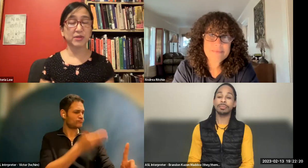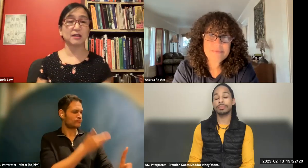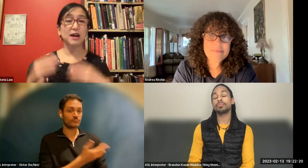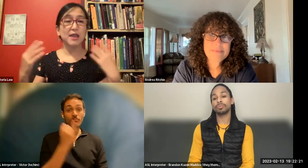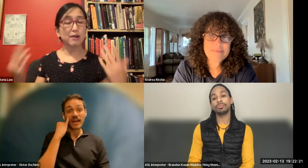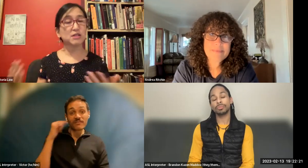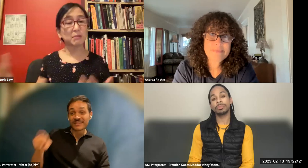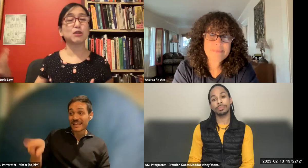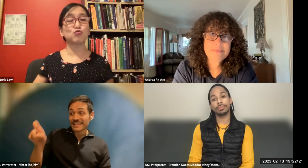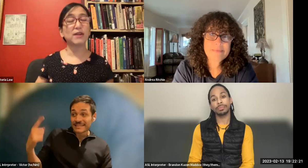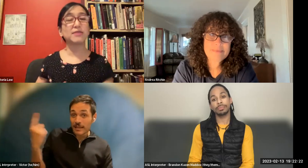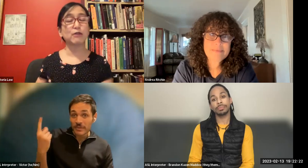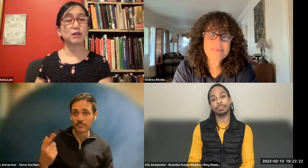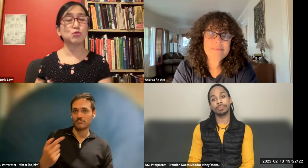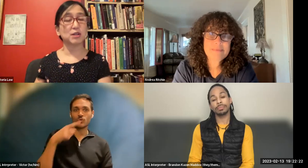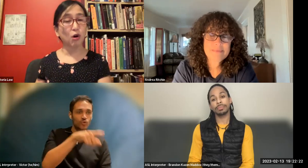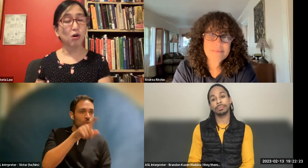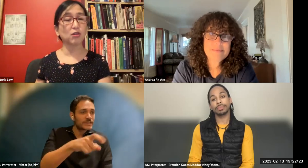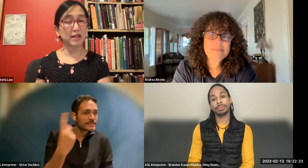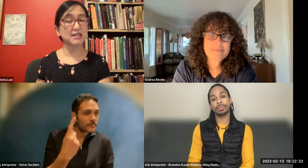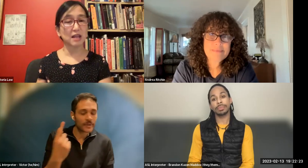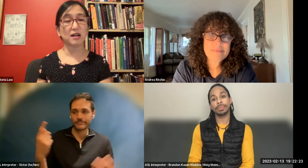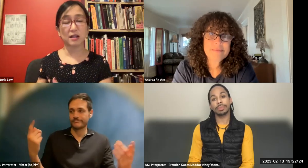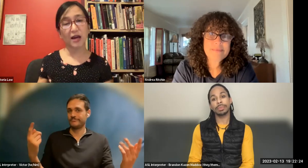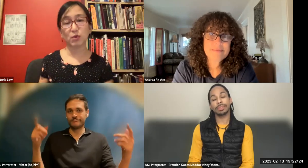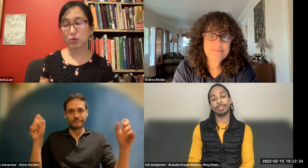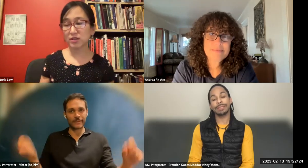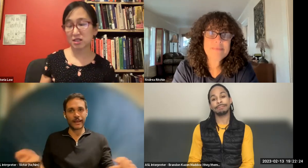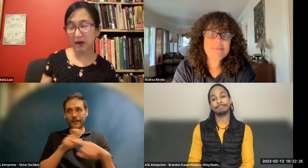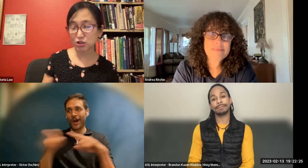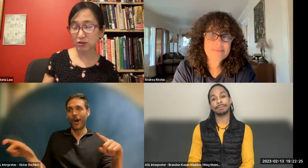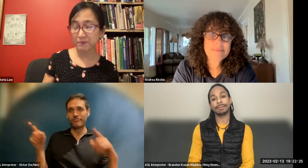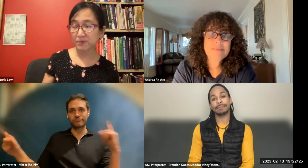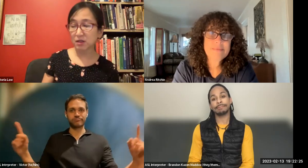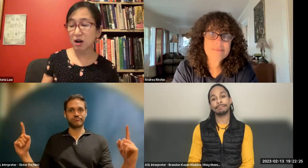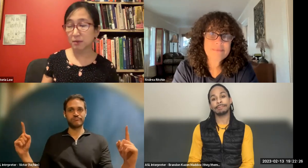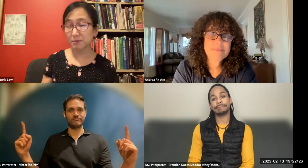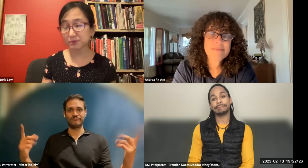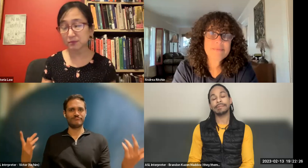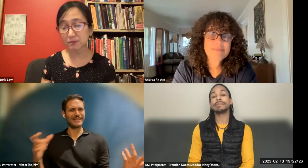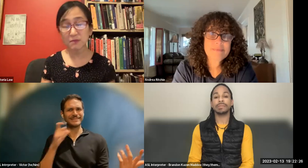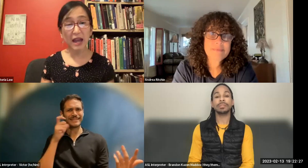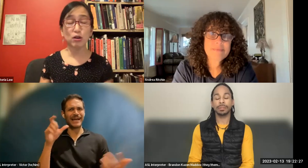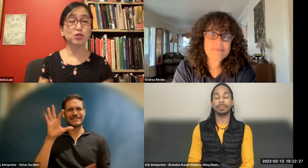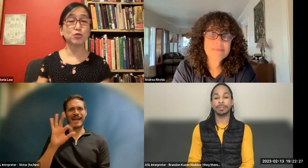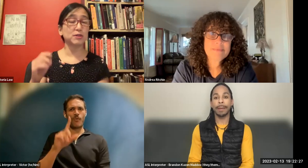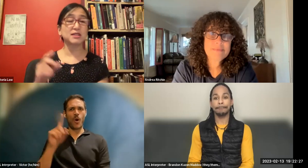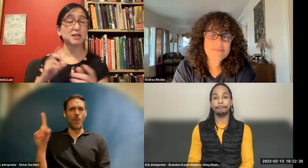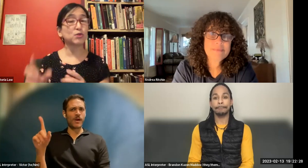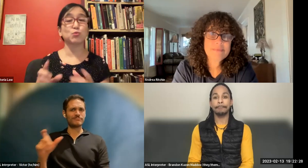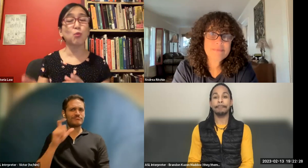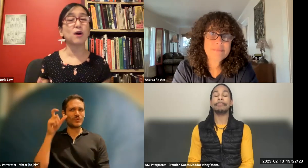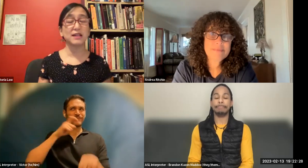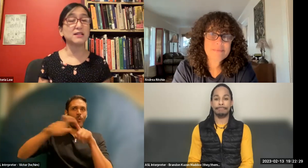need something, there is somebody right there that you can call that is not a 911 dispatcher. And also you